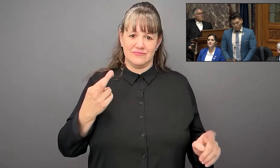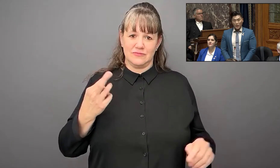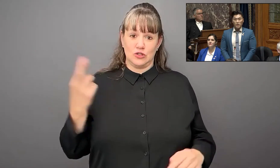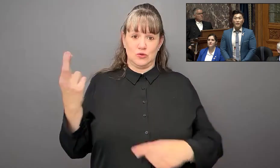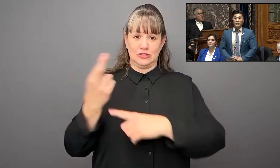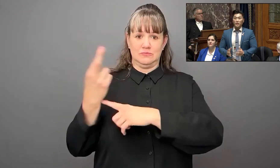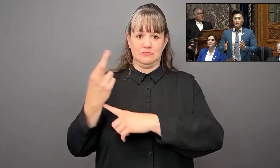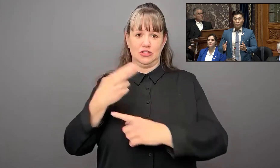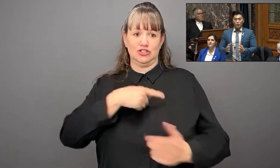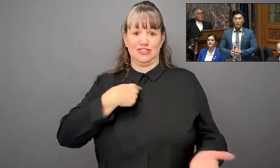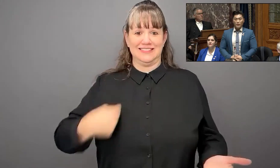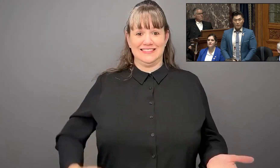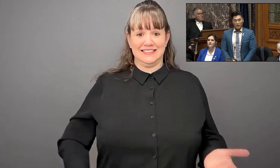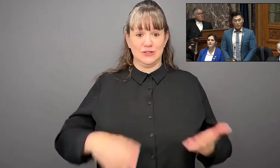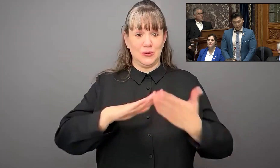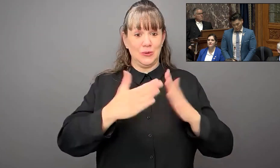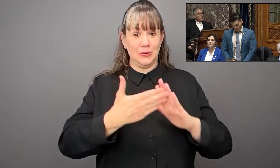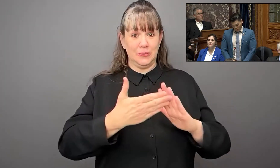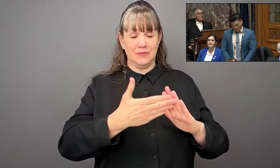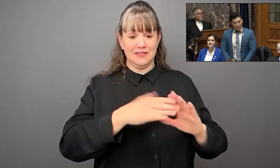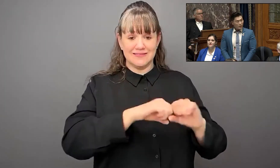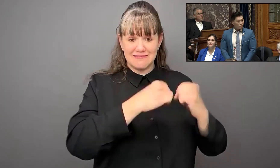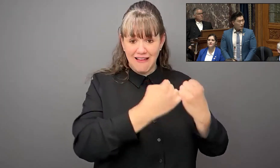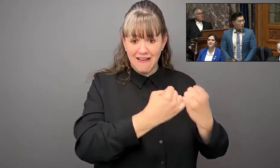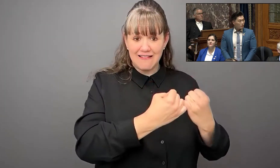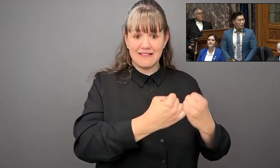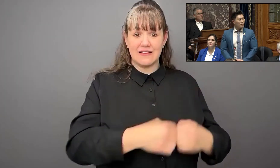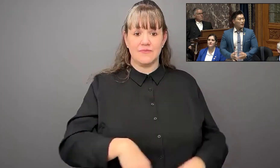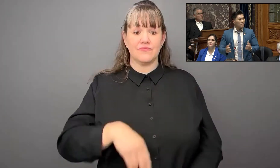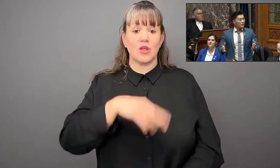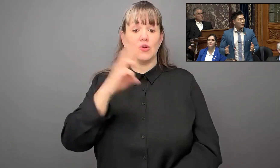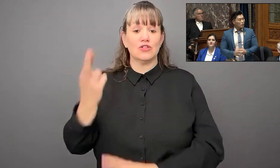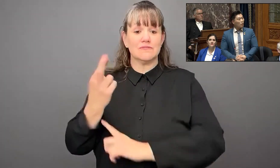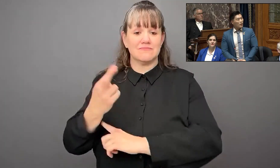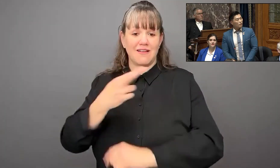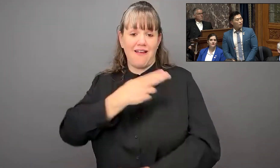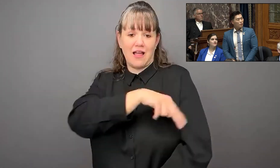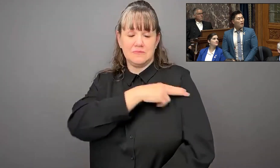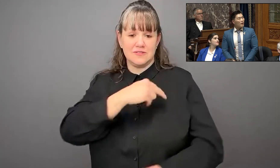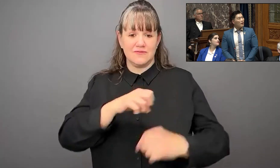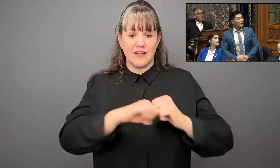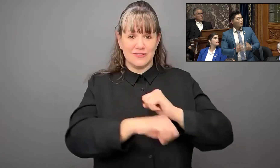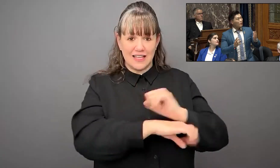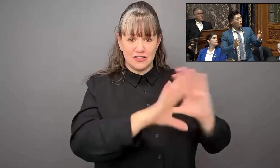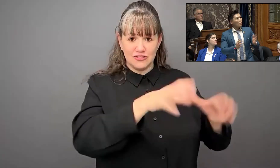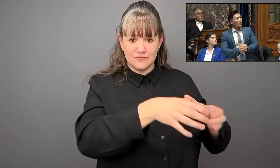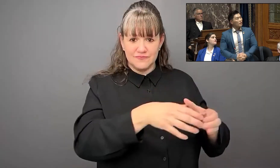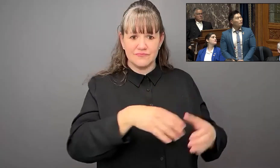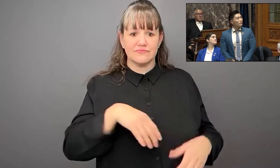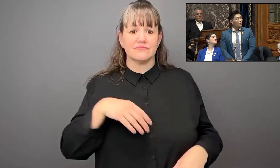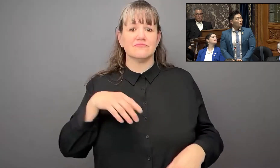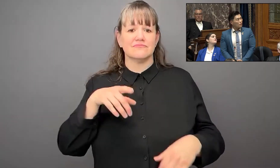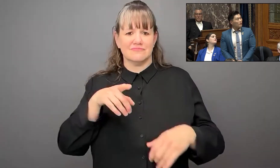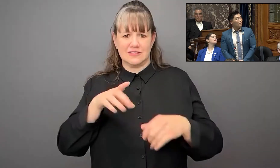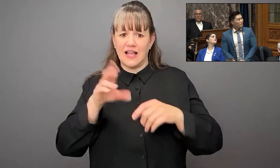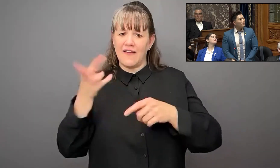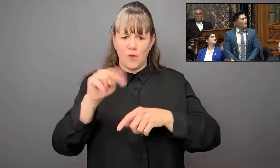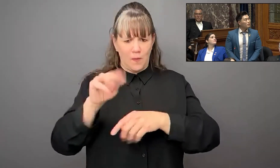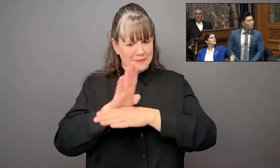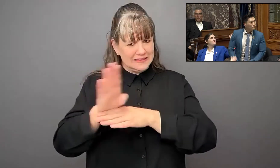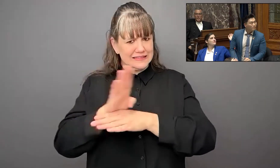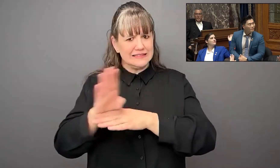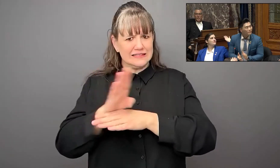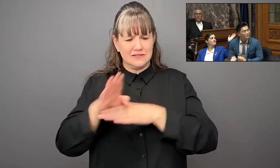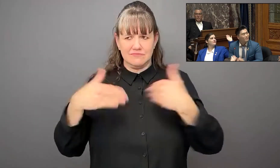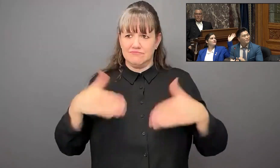Hospital Foundation, and she's a prominent business owner as well. So if I can just ask the whole House to give a very warm welcome to three of them. Thank